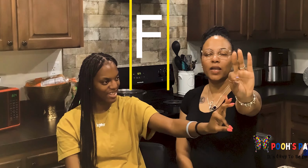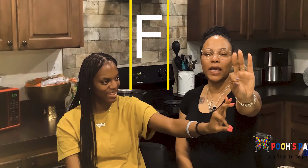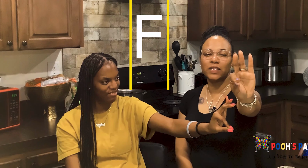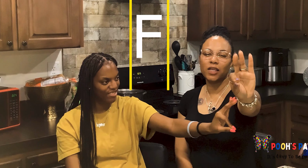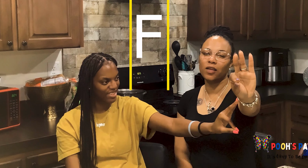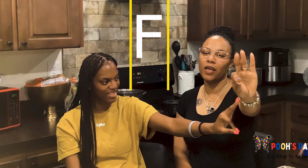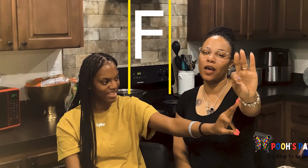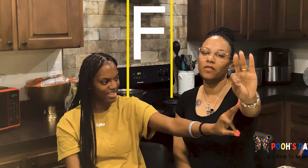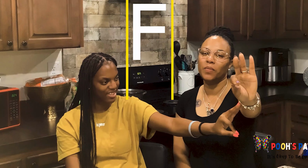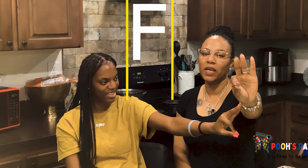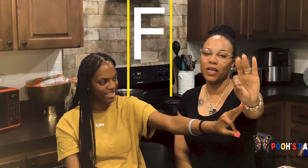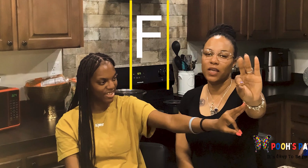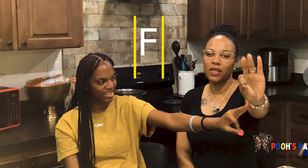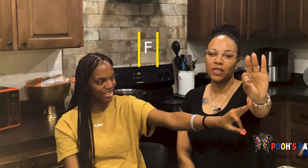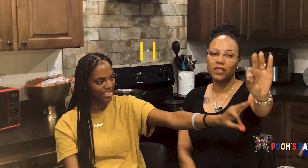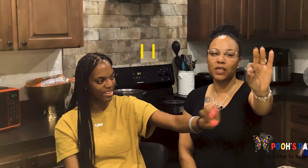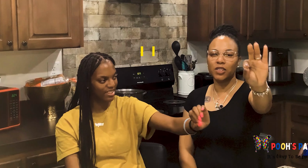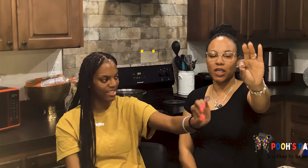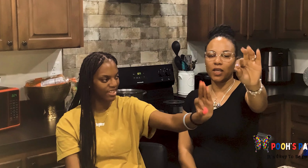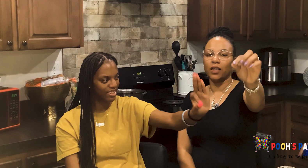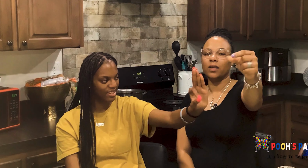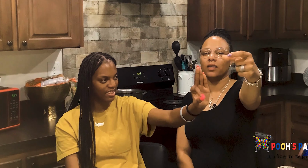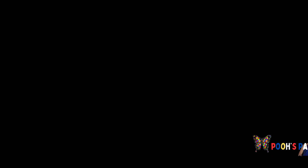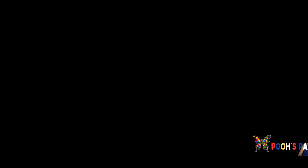Next letter of the alphabet is a G.